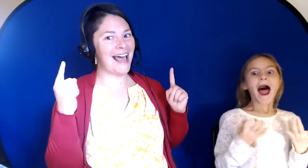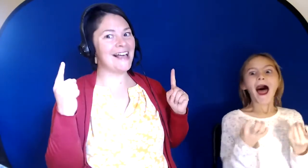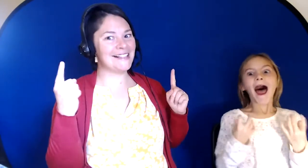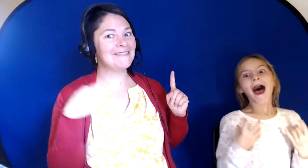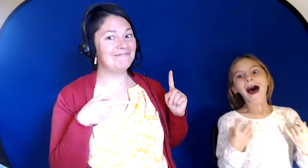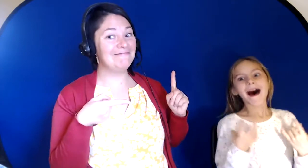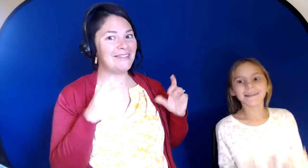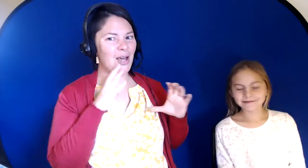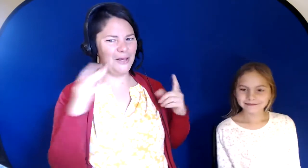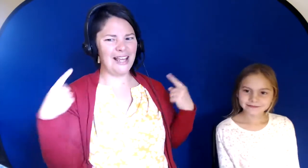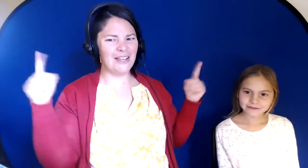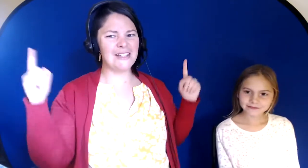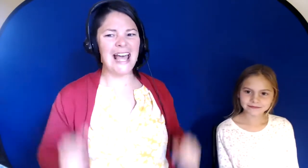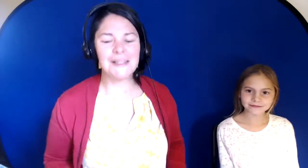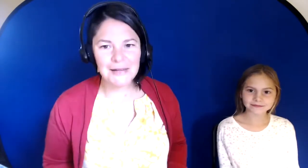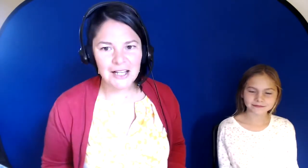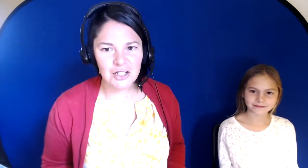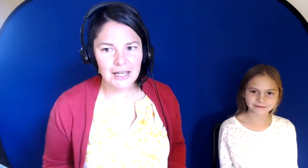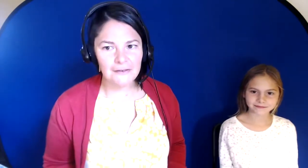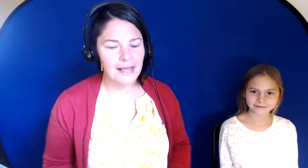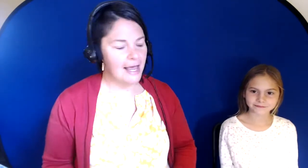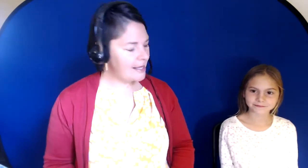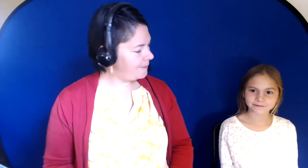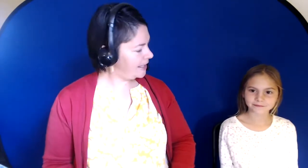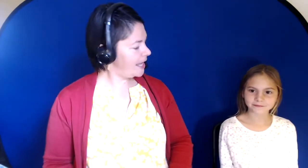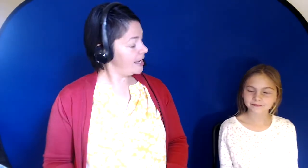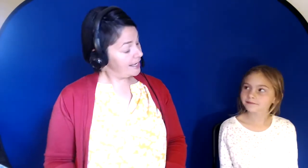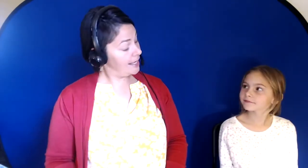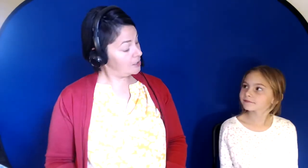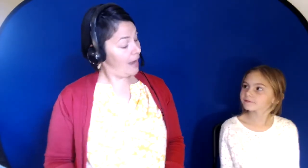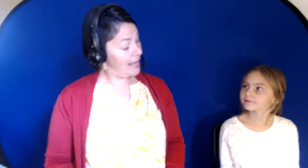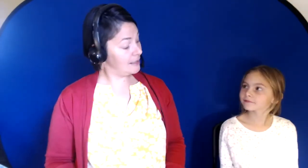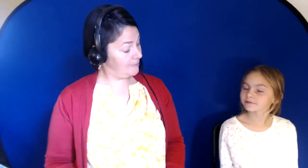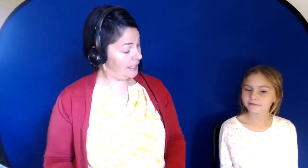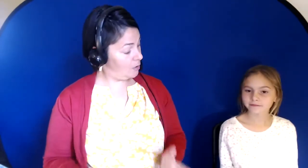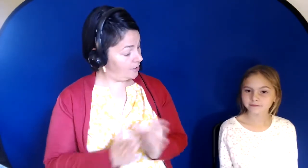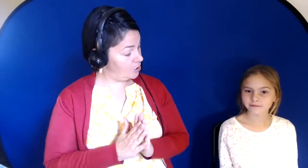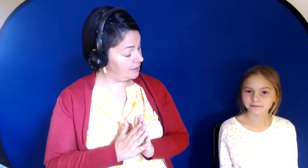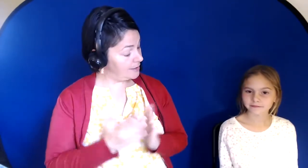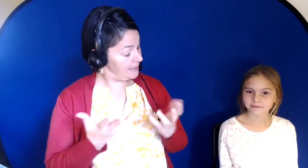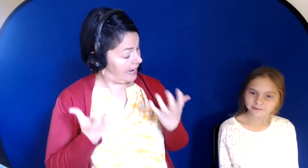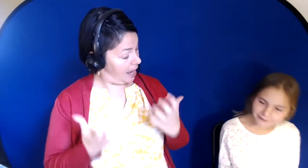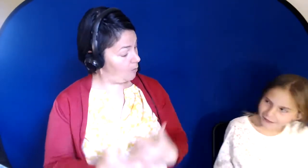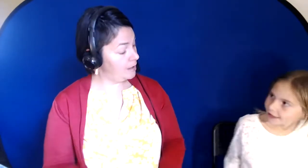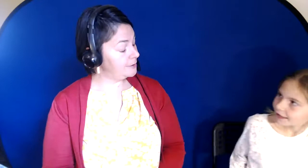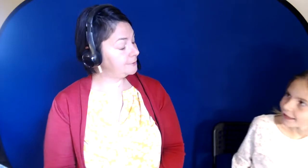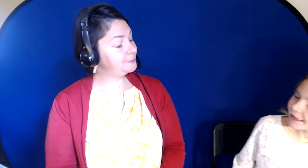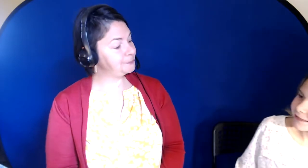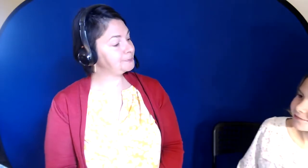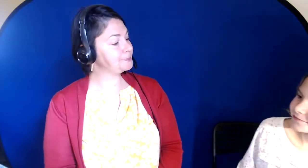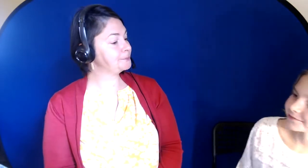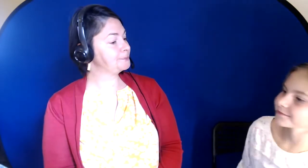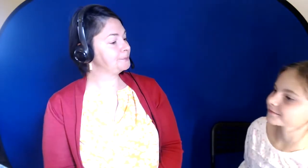Success. Communication has been achieved. Now, Mila, can you ask me a question? Something I want?